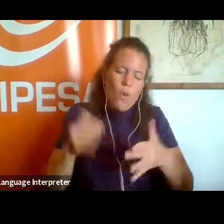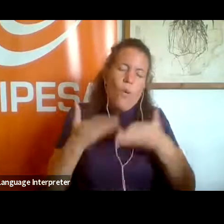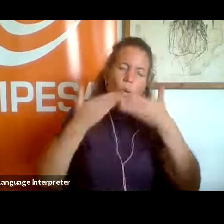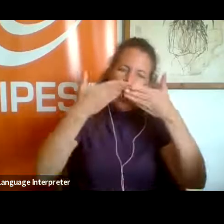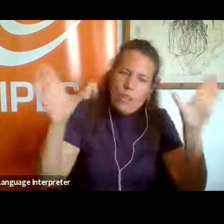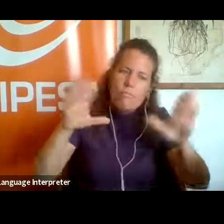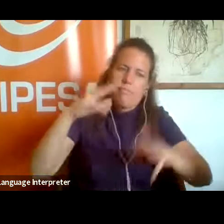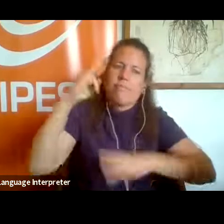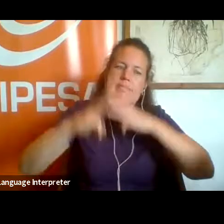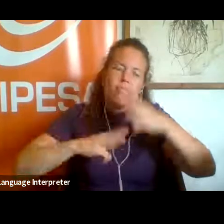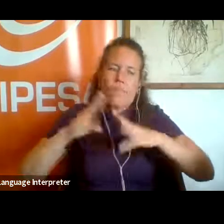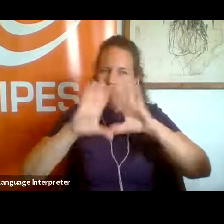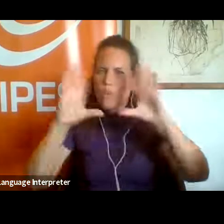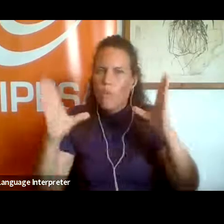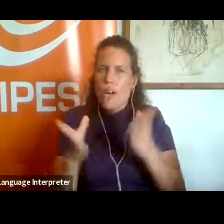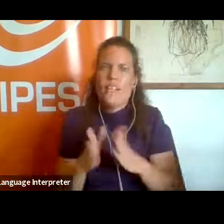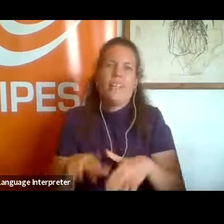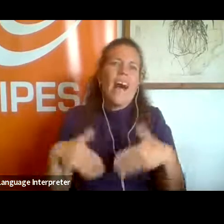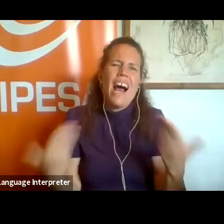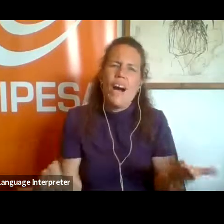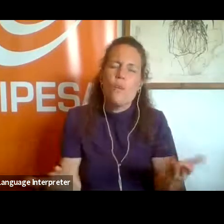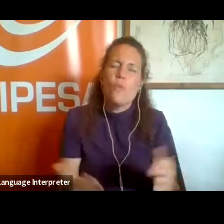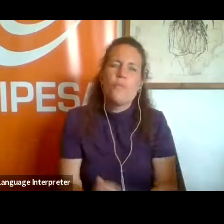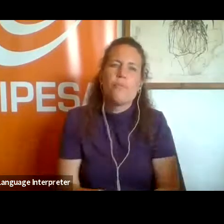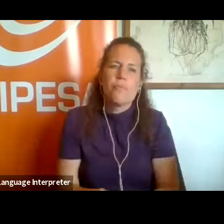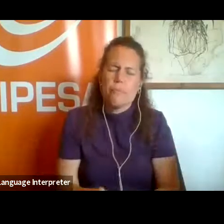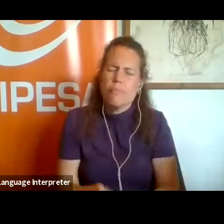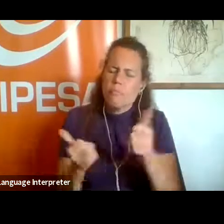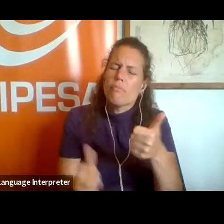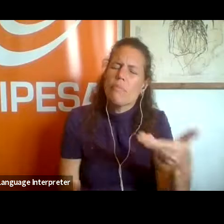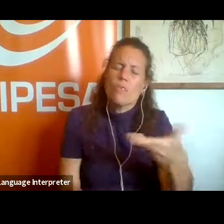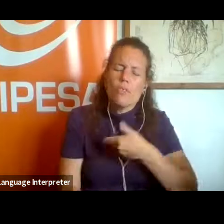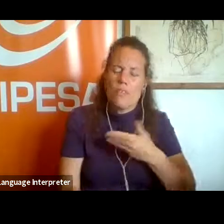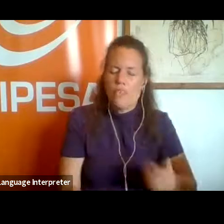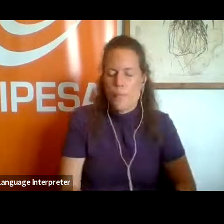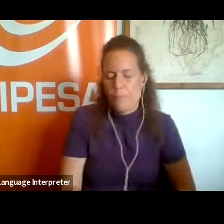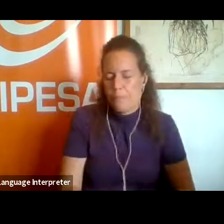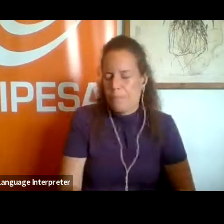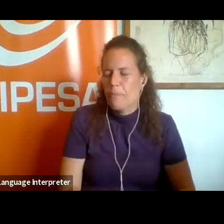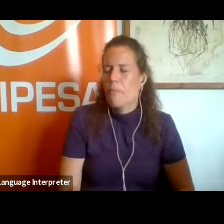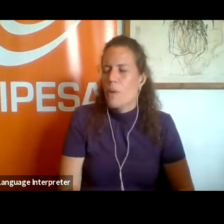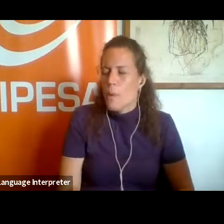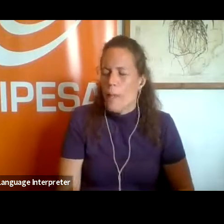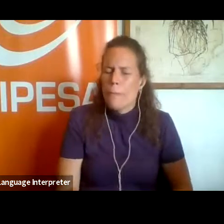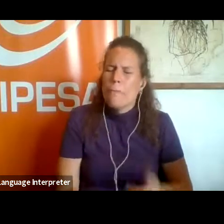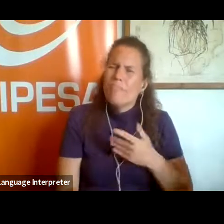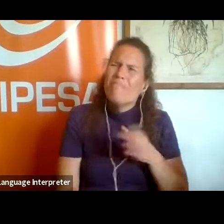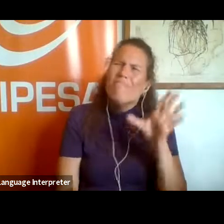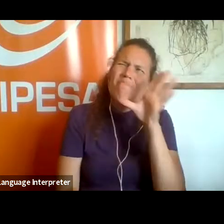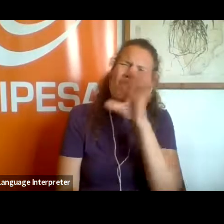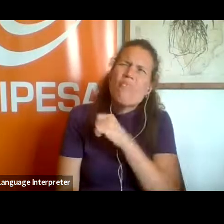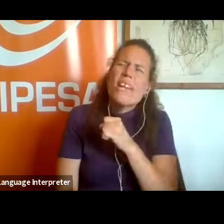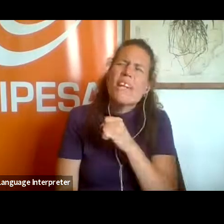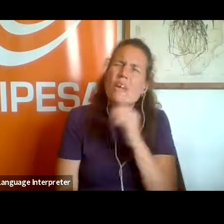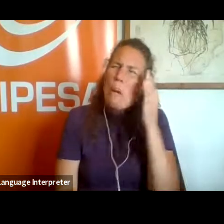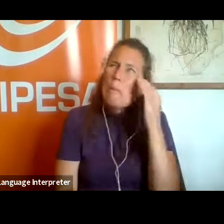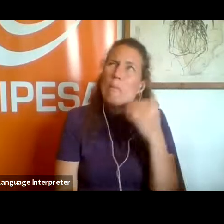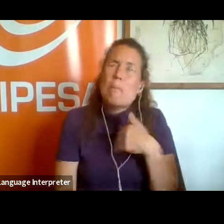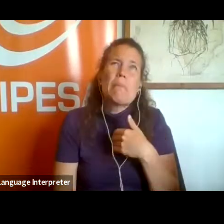Yeah, thank you. That's a good question. It's weird. Like I don't know. I don't know how to answer